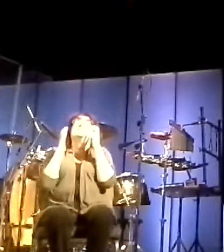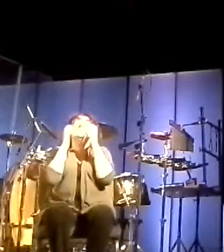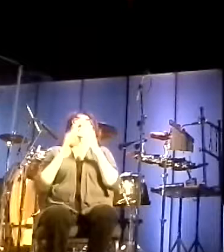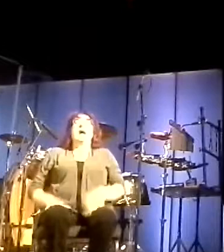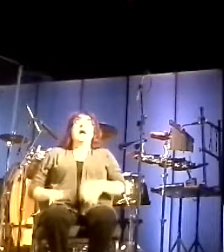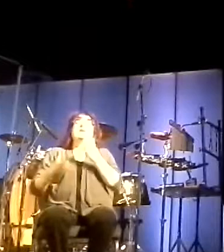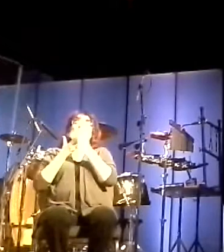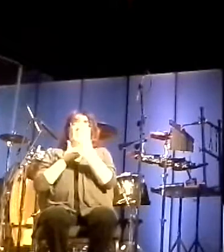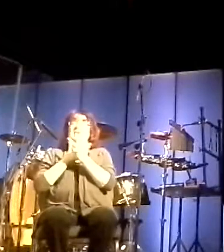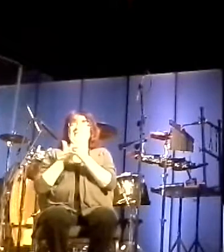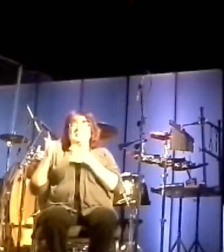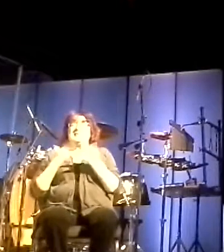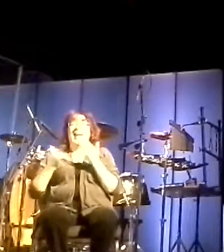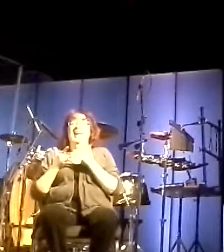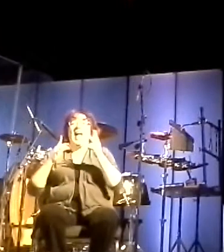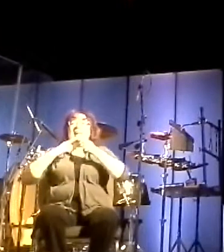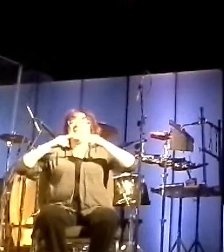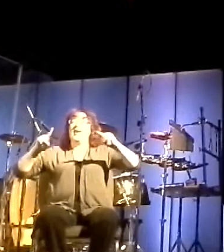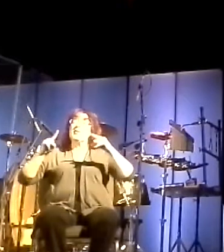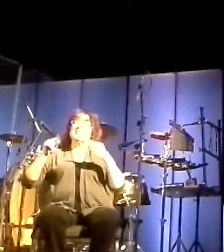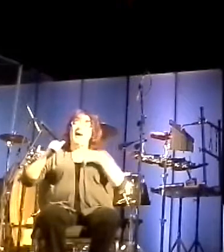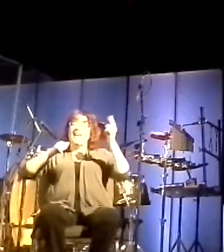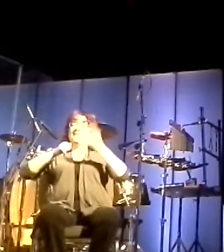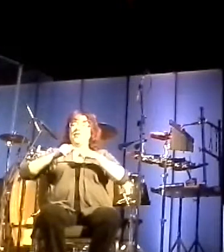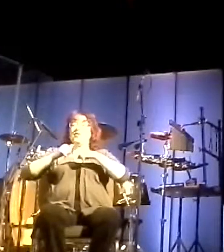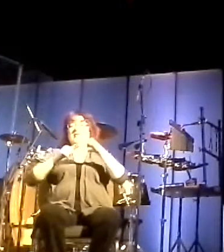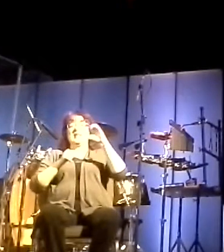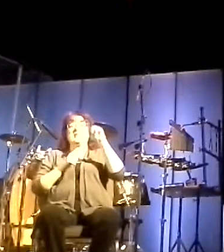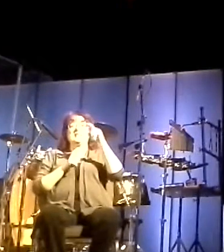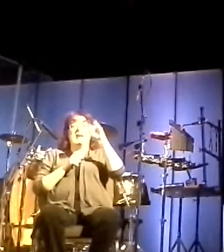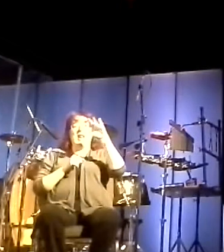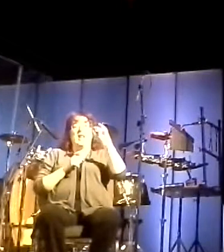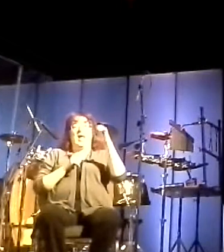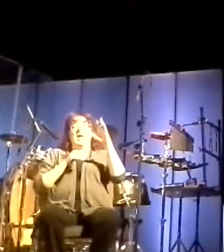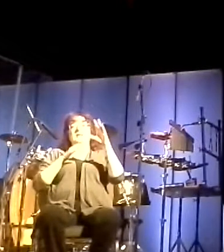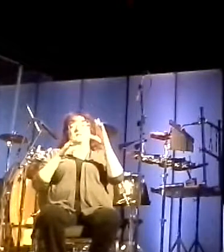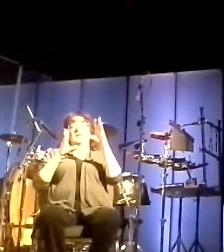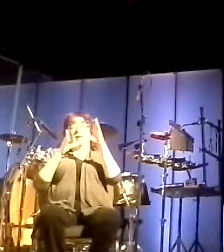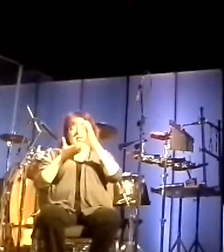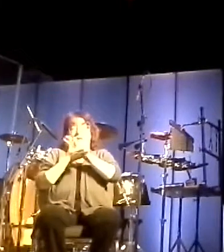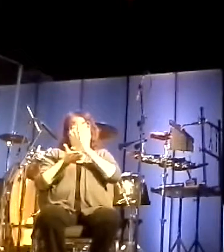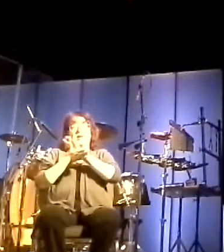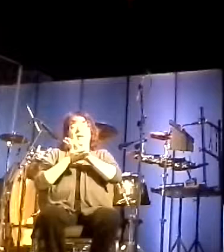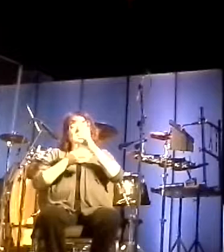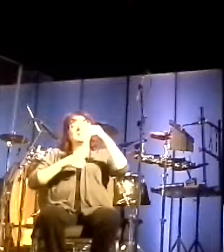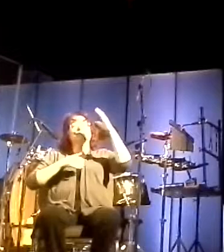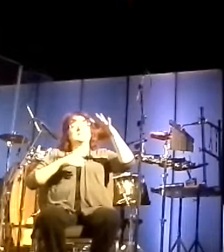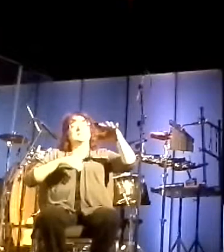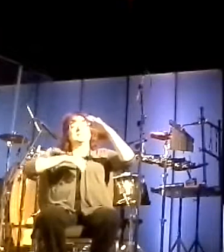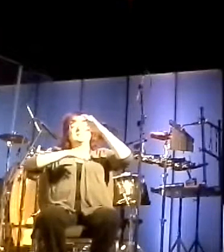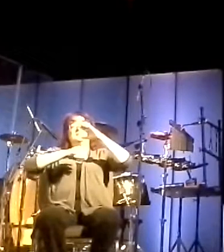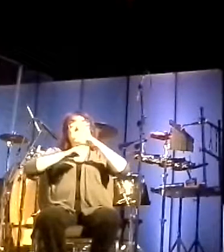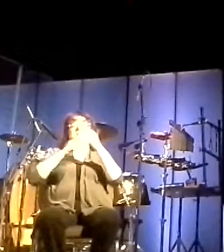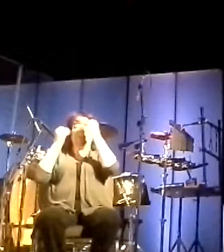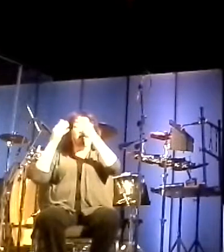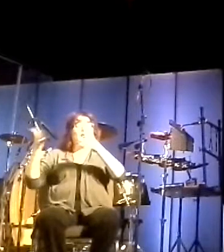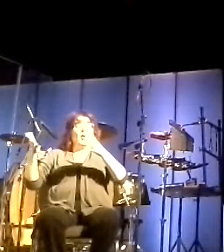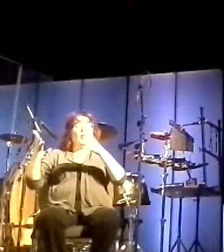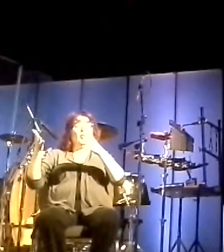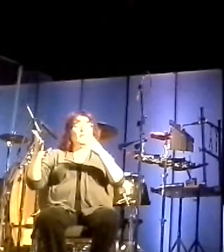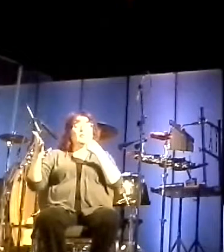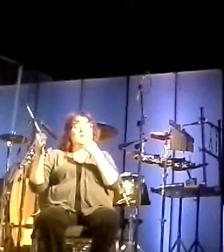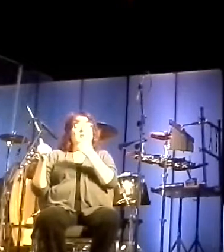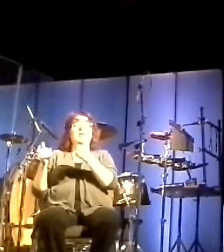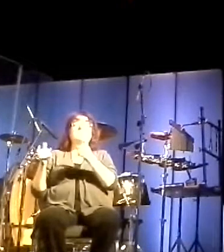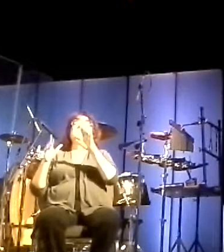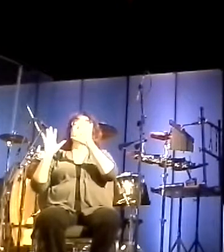in 2 weeks, I get to announce to you our very first satellite campus. I want to tell you right now, but I can't. But trust me, when I let you know, you're going to say